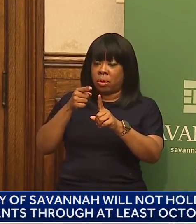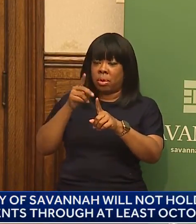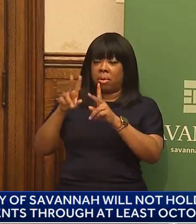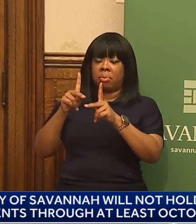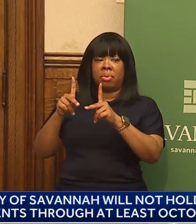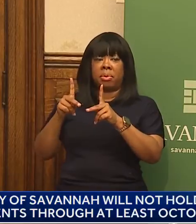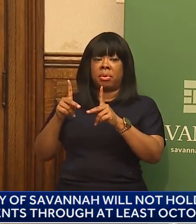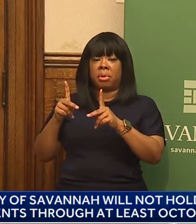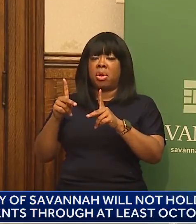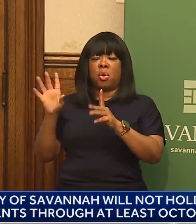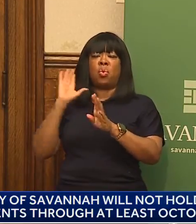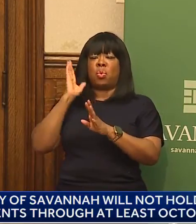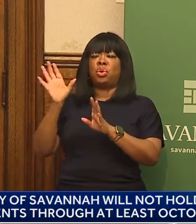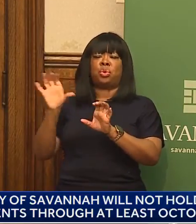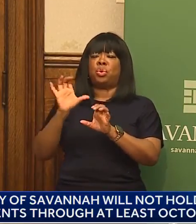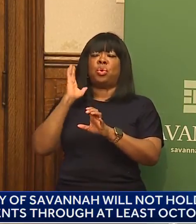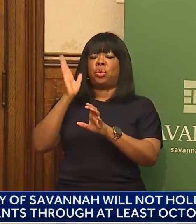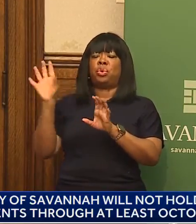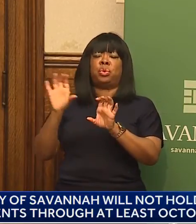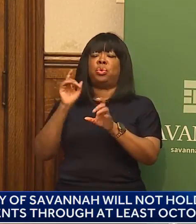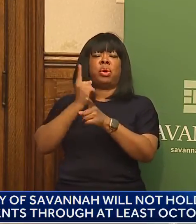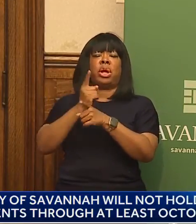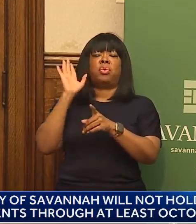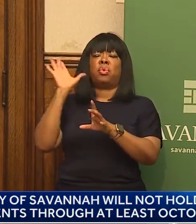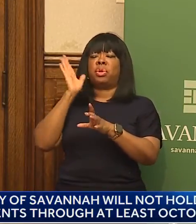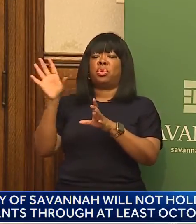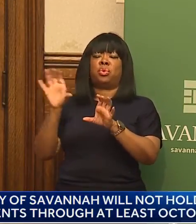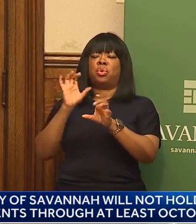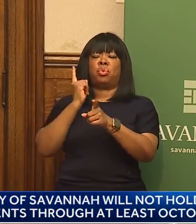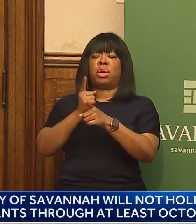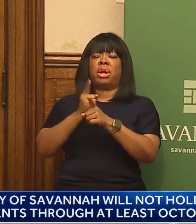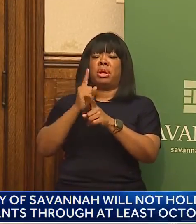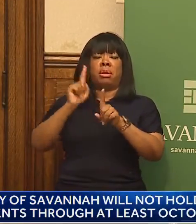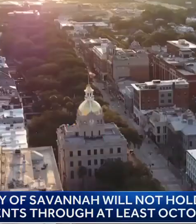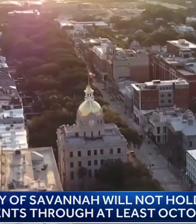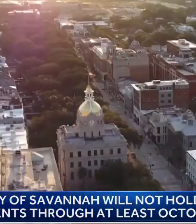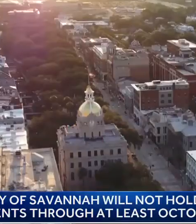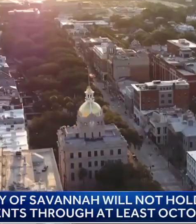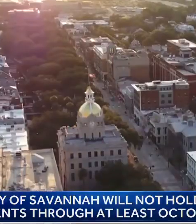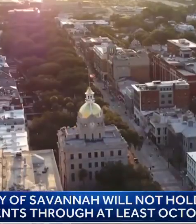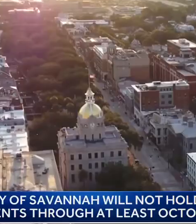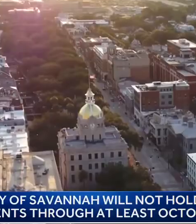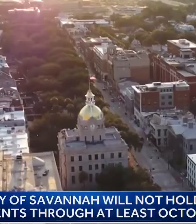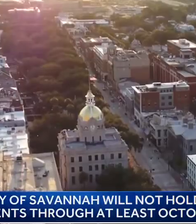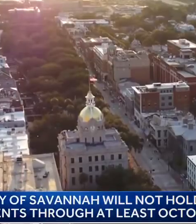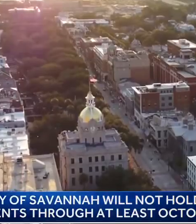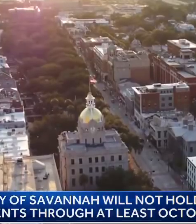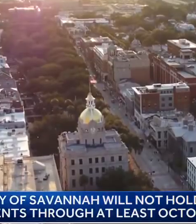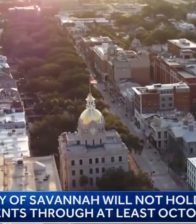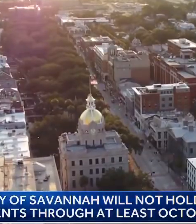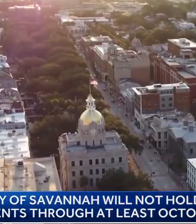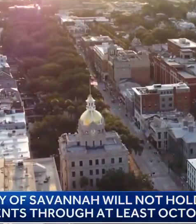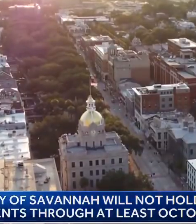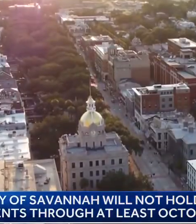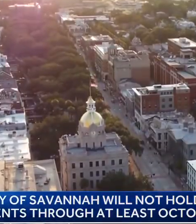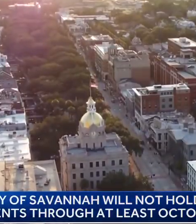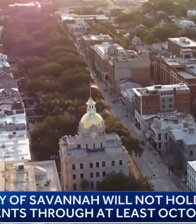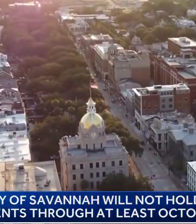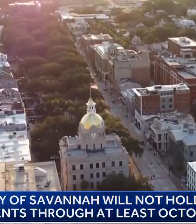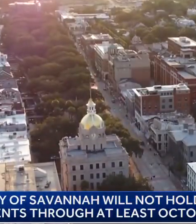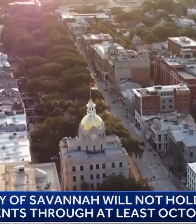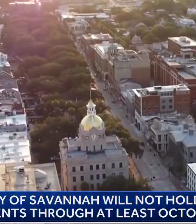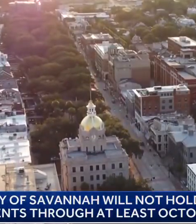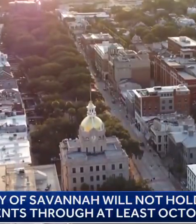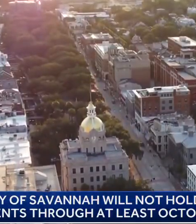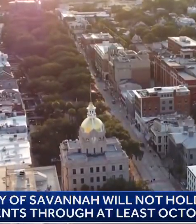people come, oh, you know, we'll do the right thing, we'll do the right thing and then when they have it, there's something totally different. Mayor Johnson wouldn't comment on which events he was referring